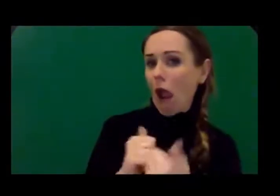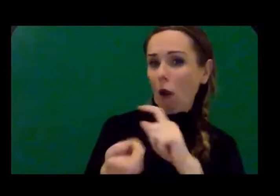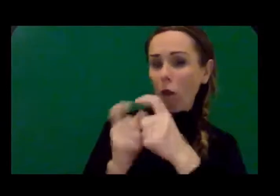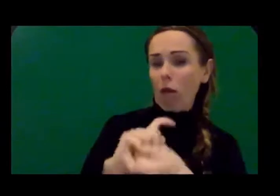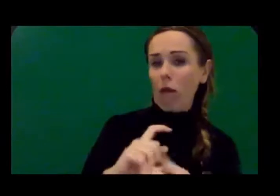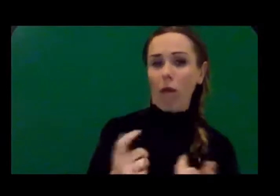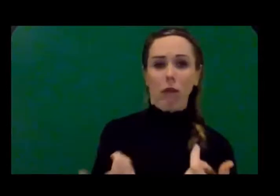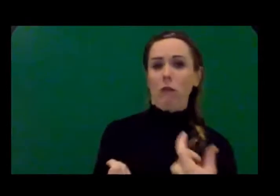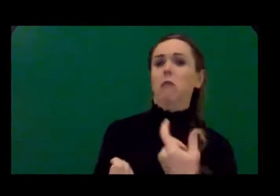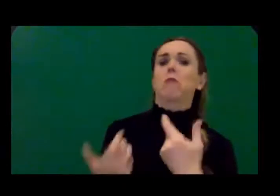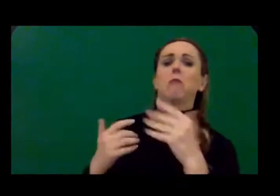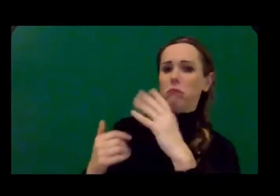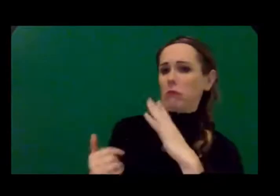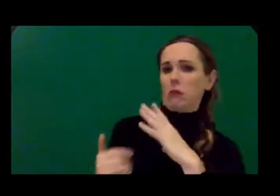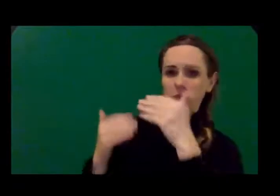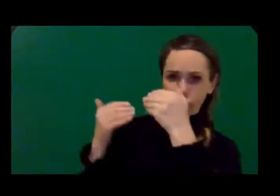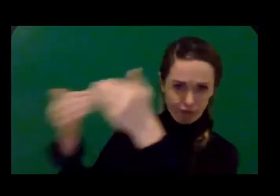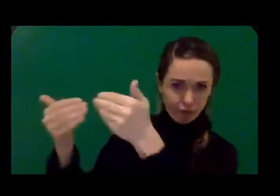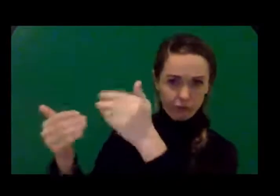first.